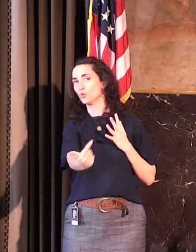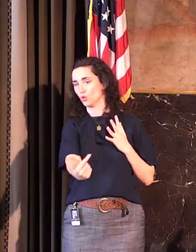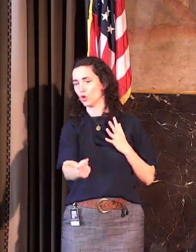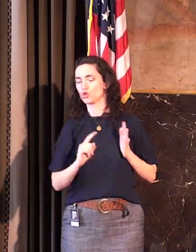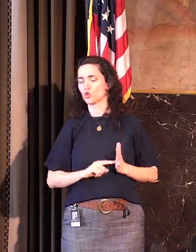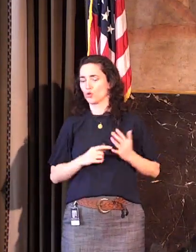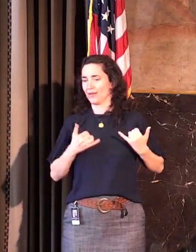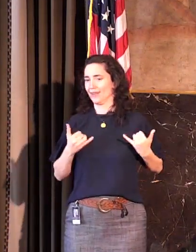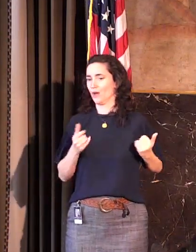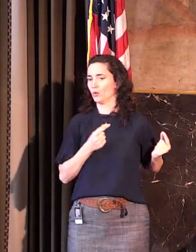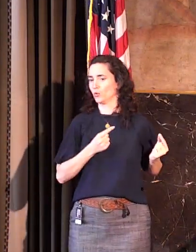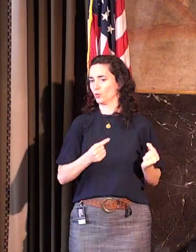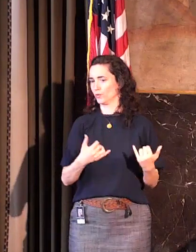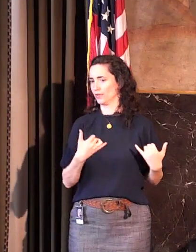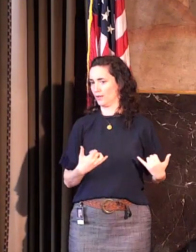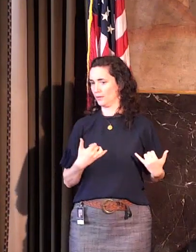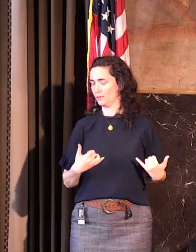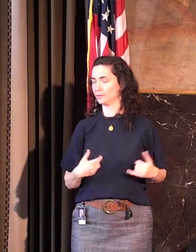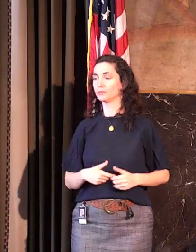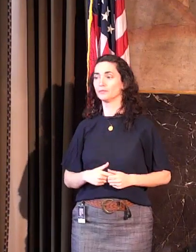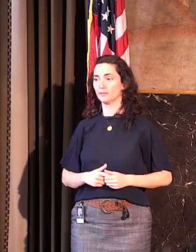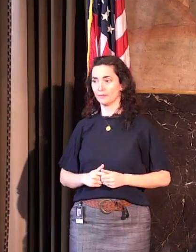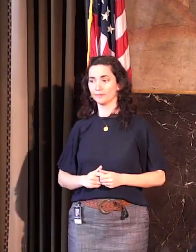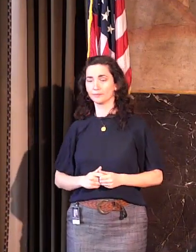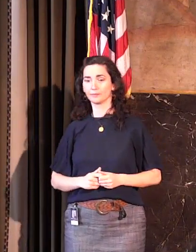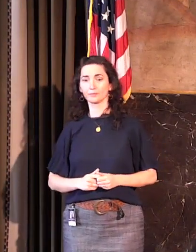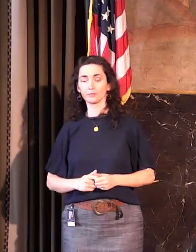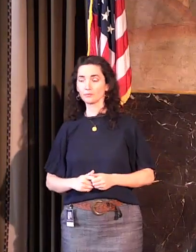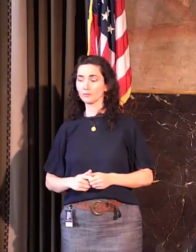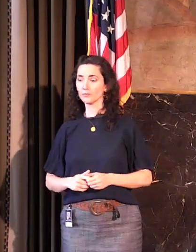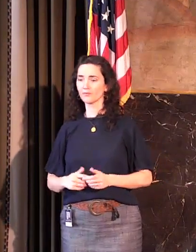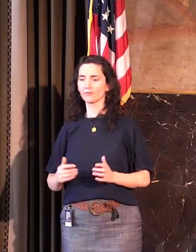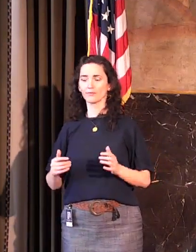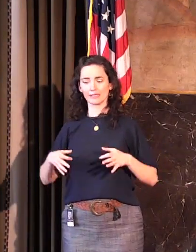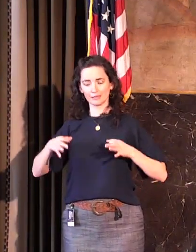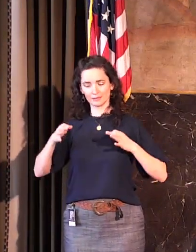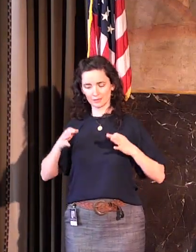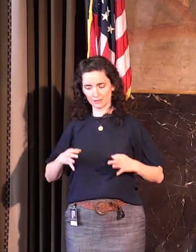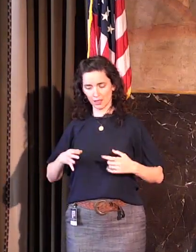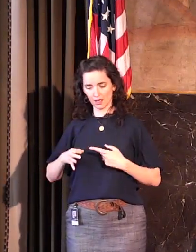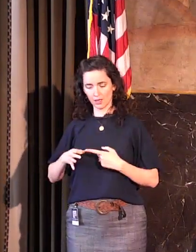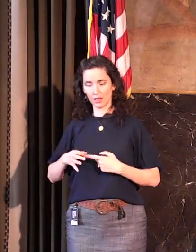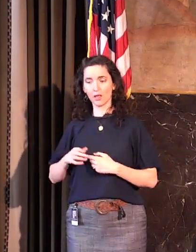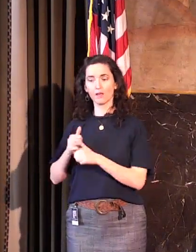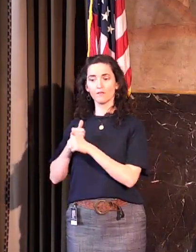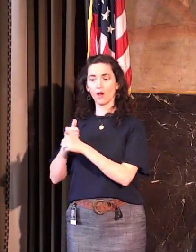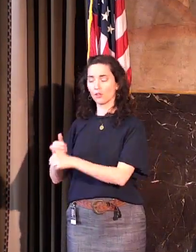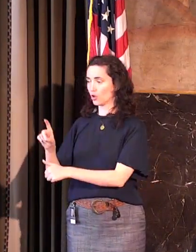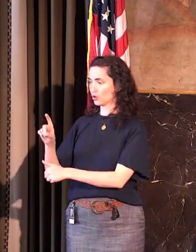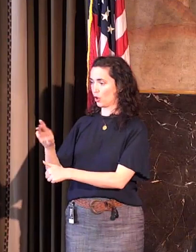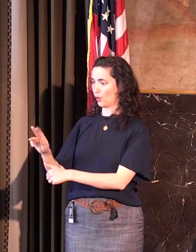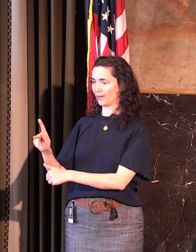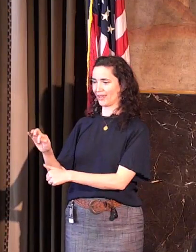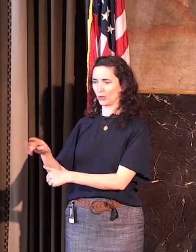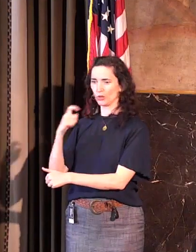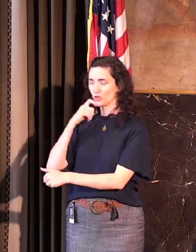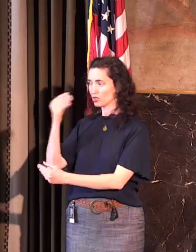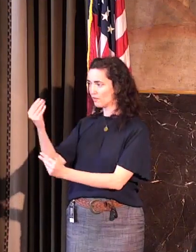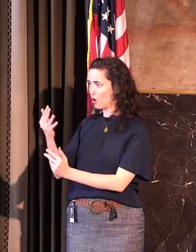start to do right now? And make decisions that are consistent with what Dr. Kenner just told